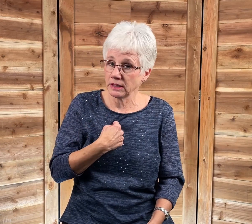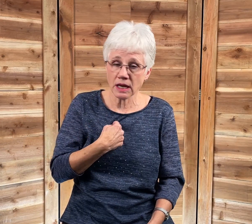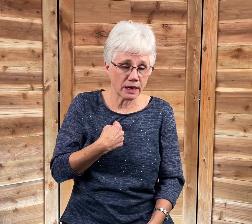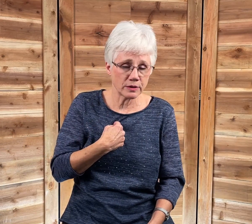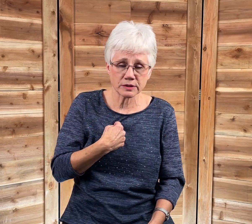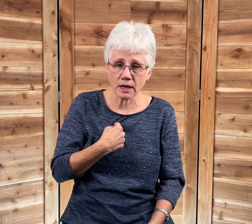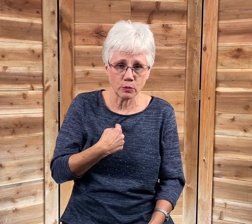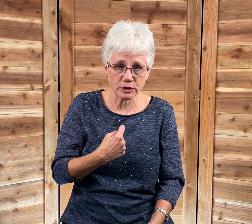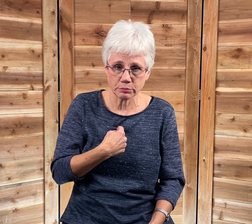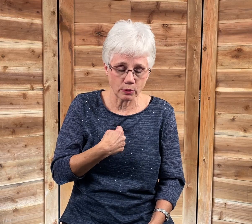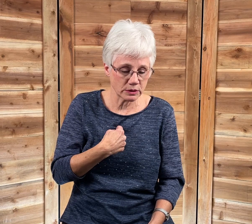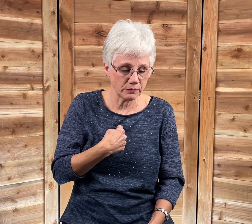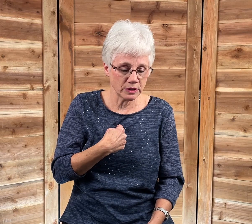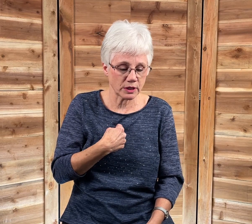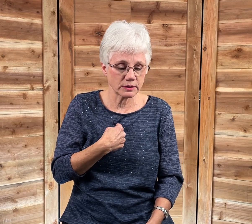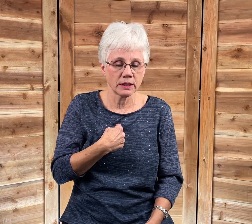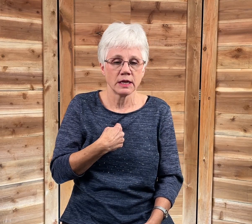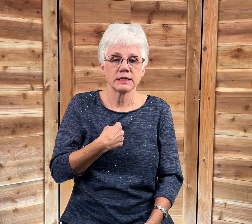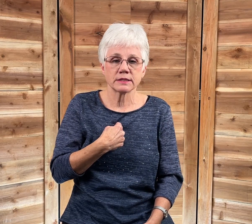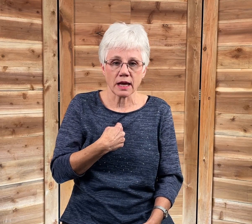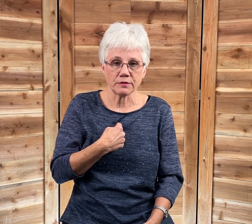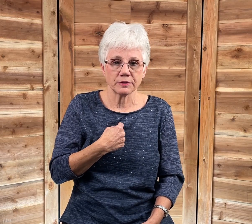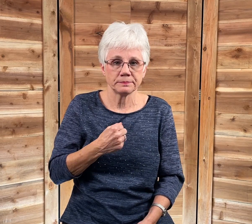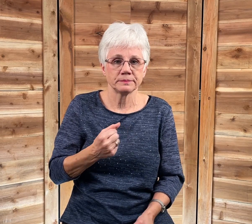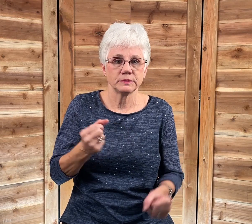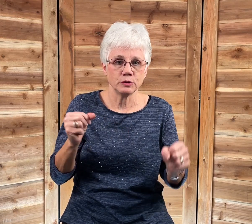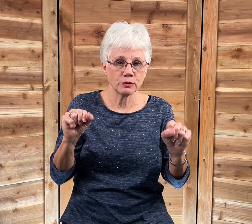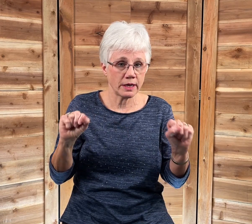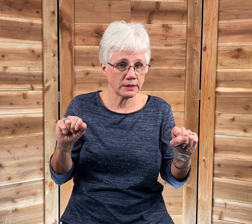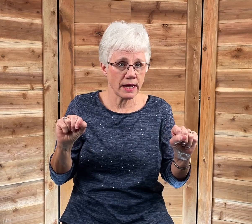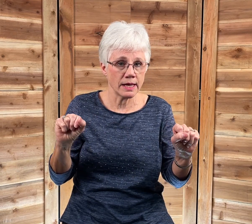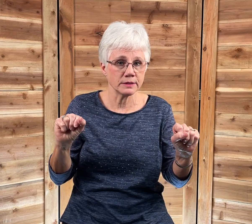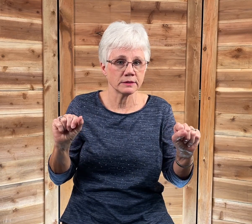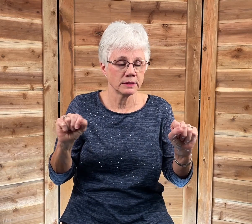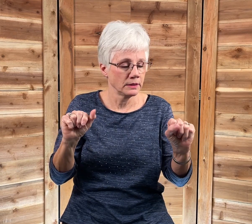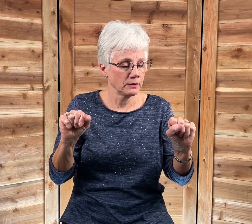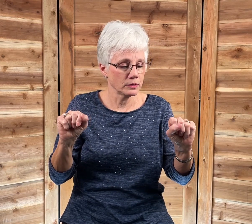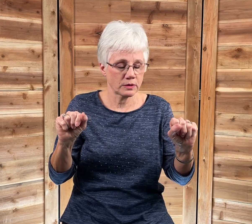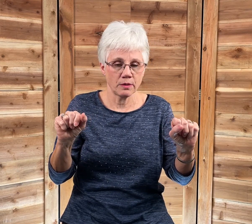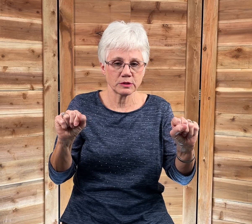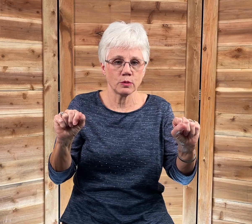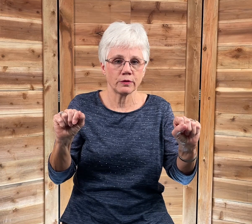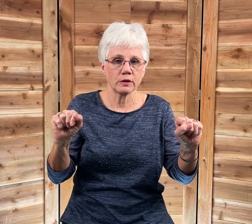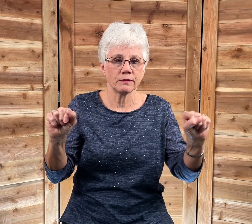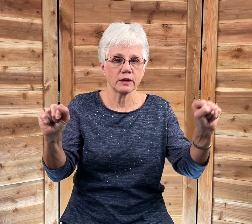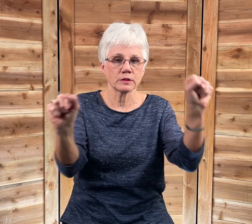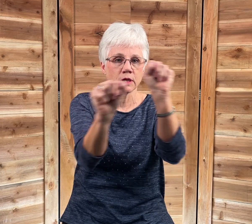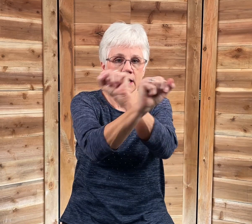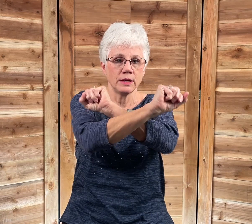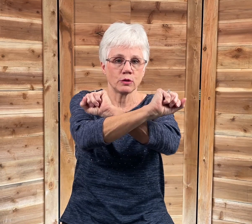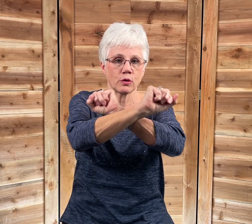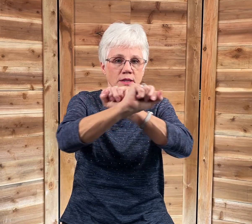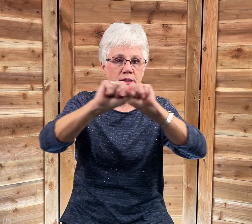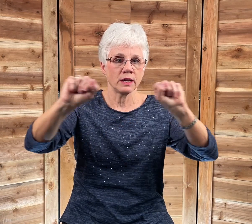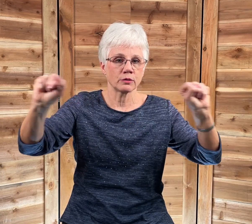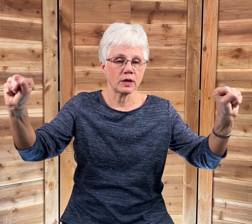me. Me and I are the same. Or just poke yourself in the chest. Safe. Use your S hands. Those thumbs go in front of your fingers.